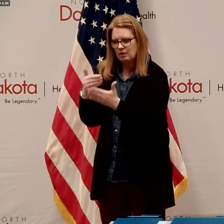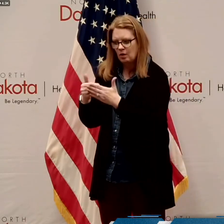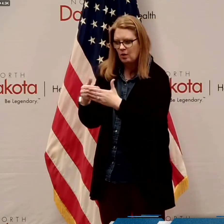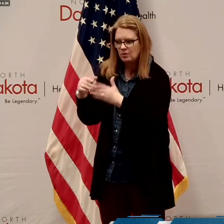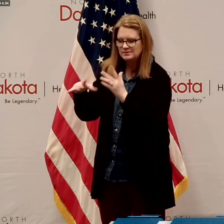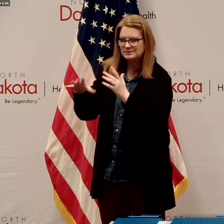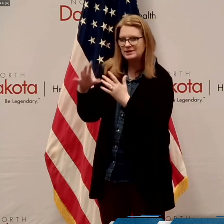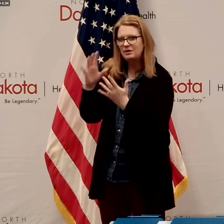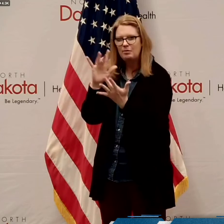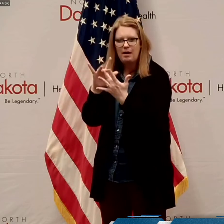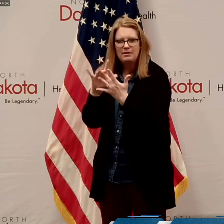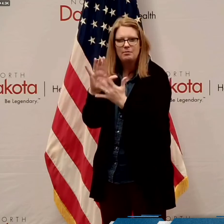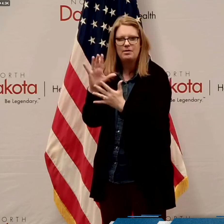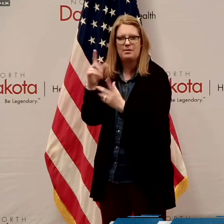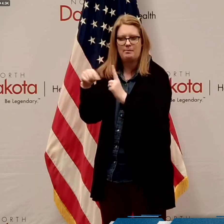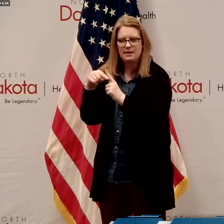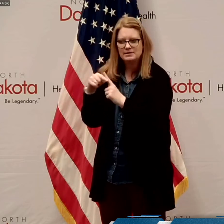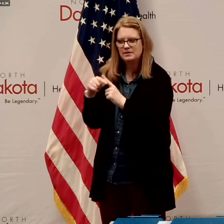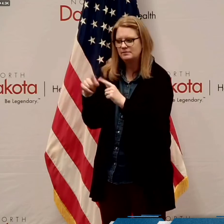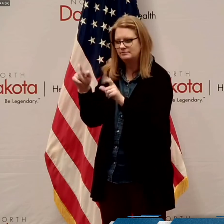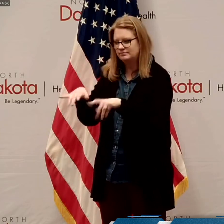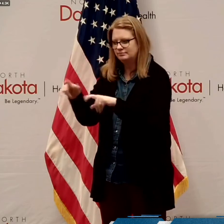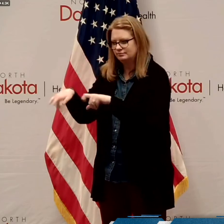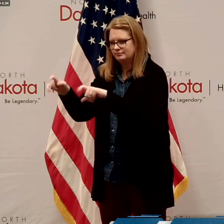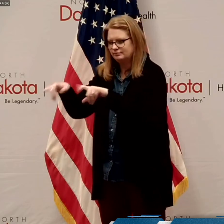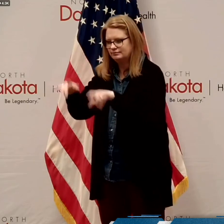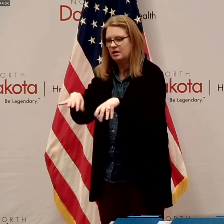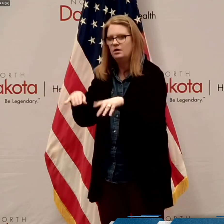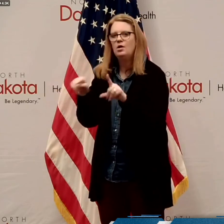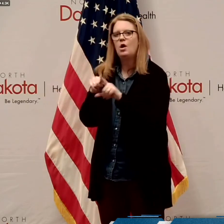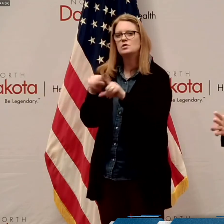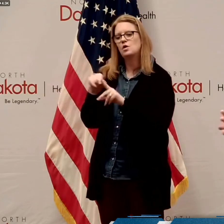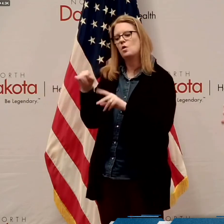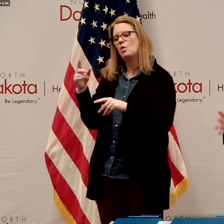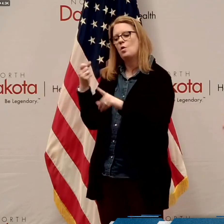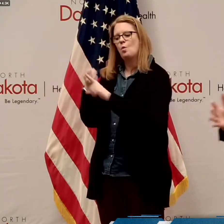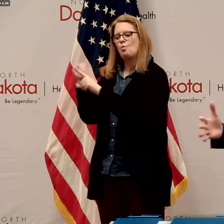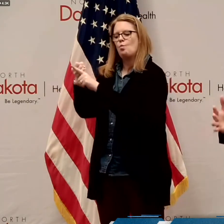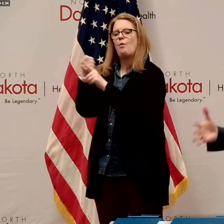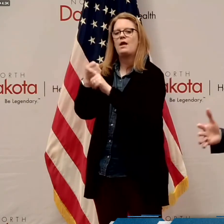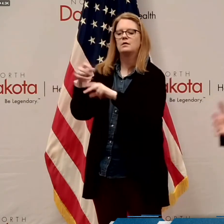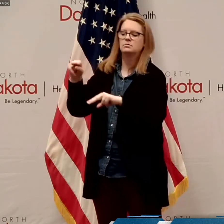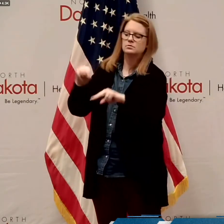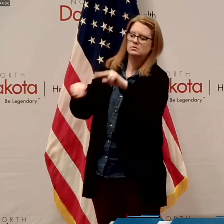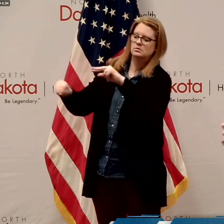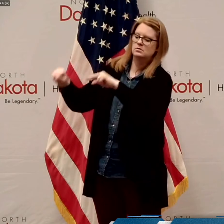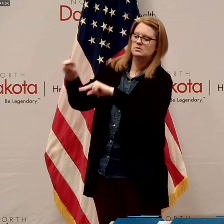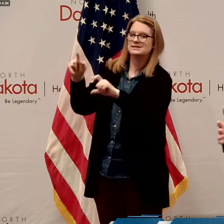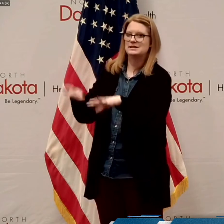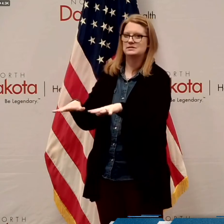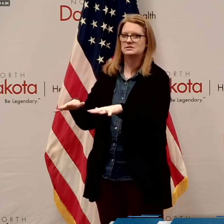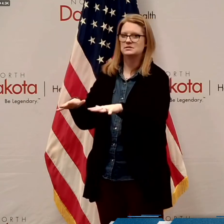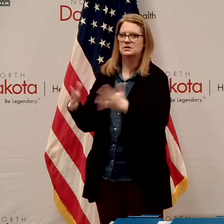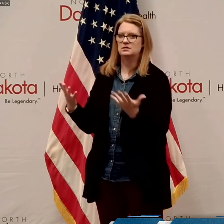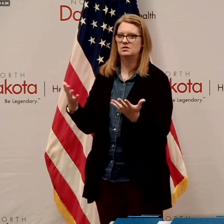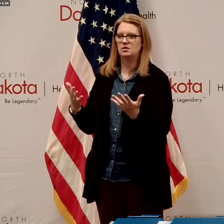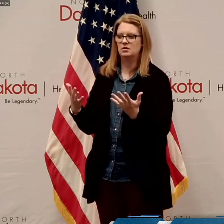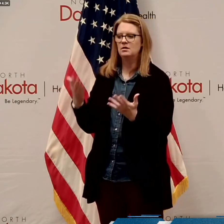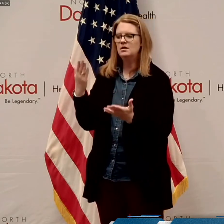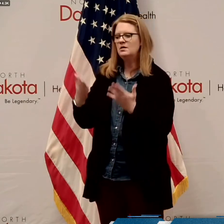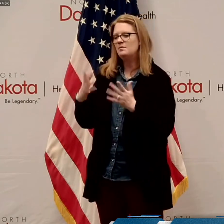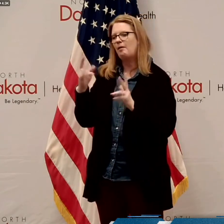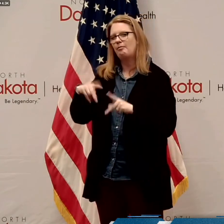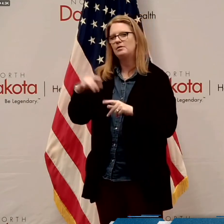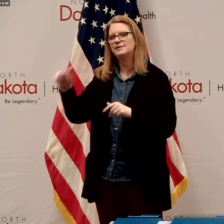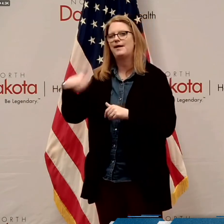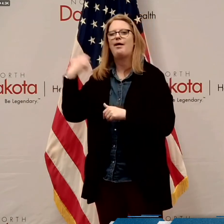the positives. We're going to do randomized surveillance testing of other people in the plant that may not have been in contact